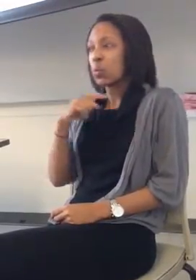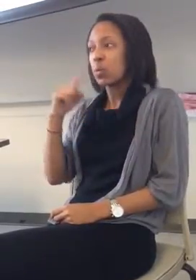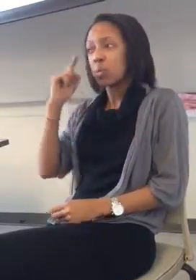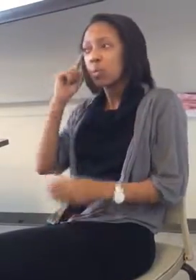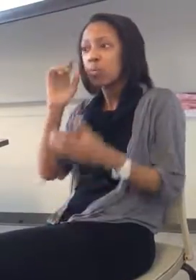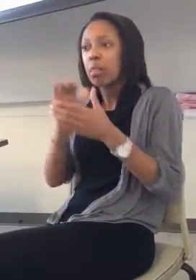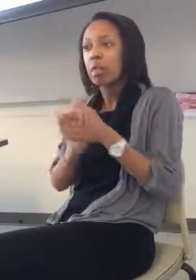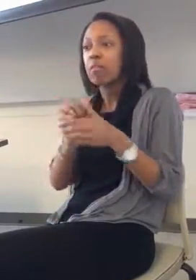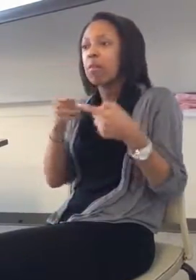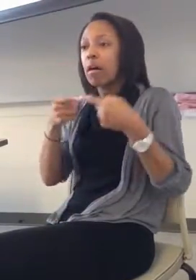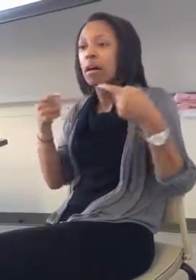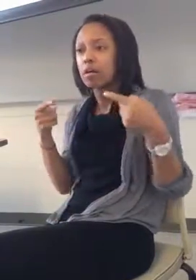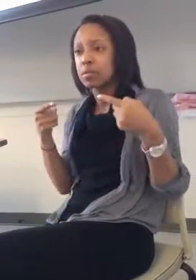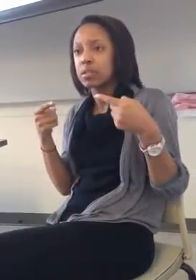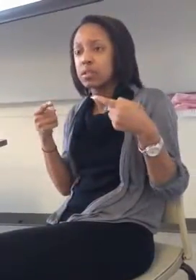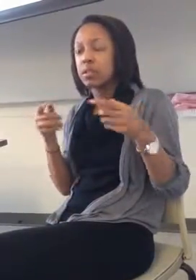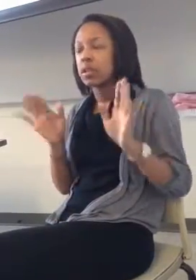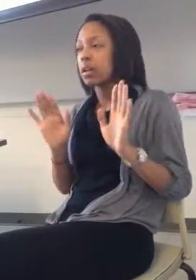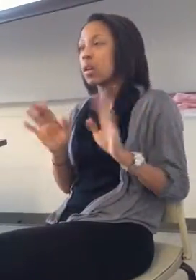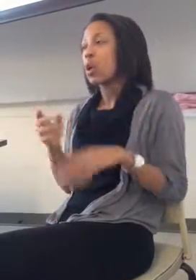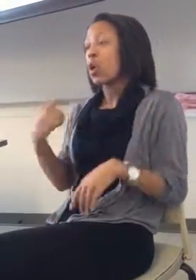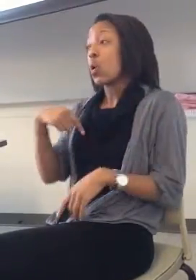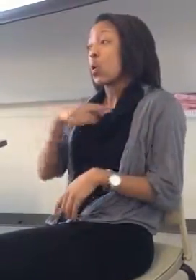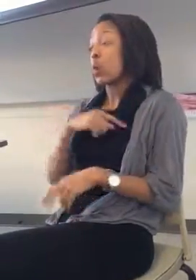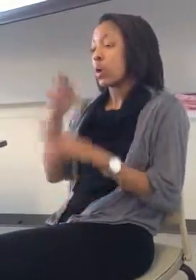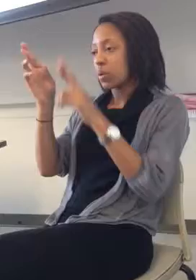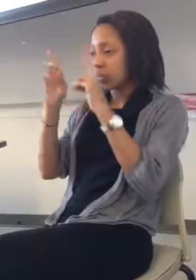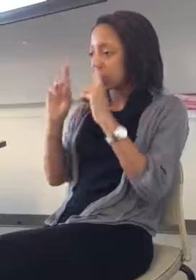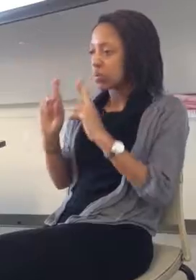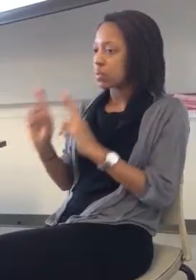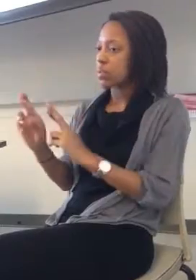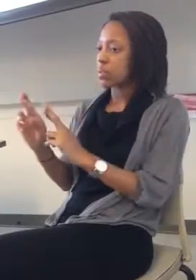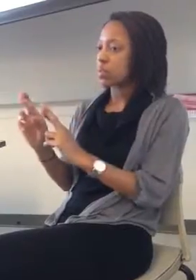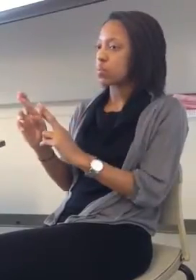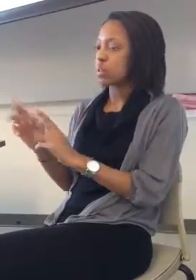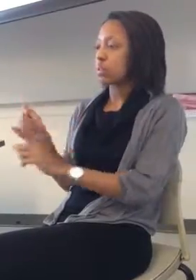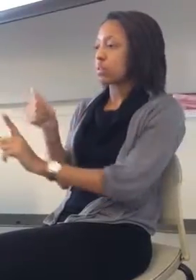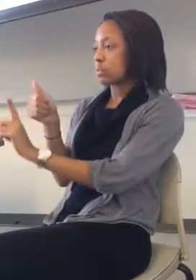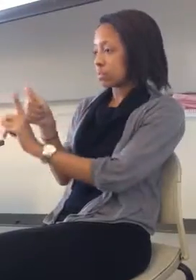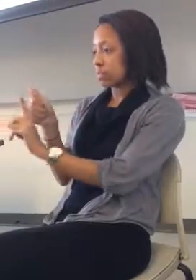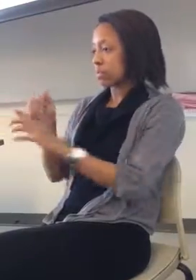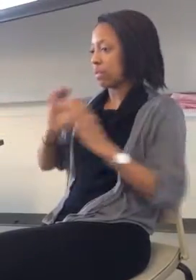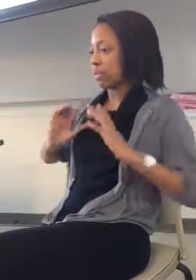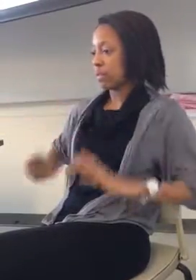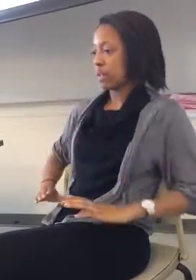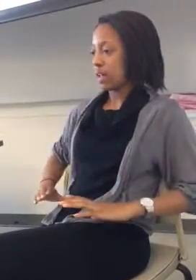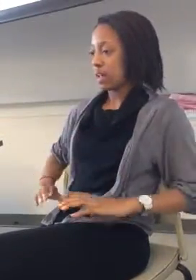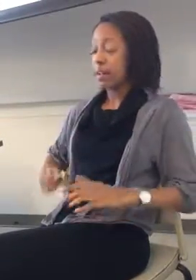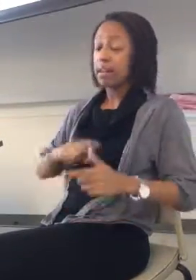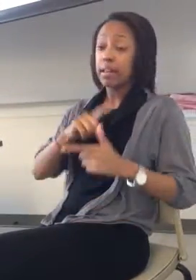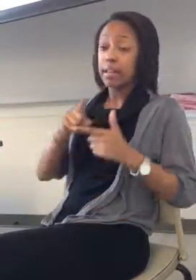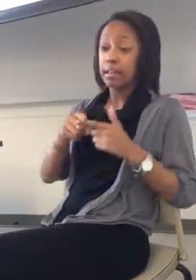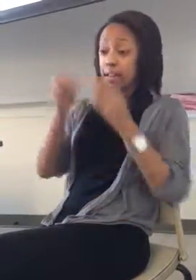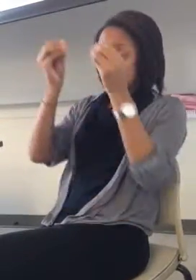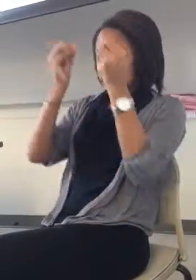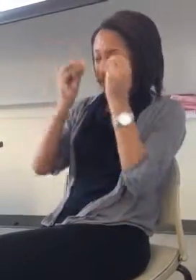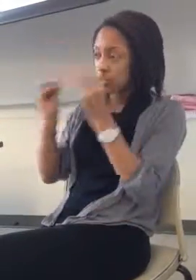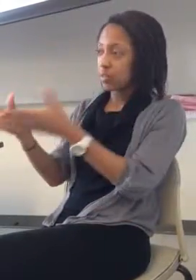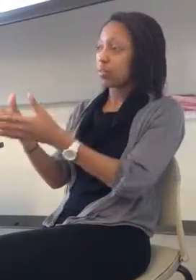respect the self-determination and integrity of the client, and so therefore give them that information because it's outlined in our ethical code. Okay.